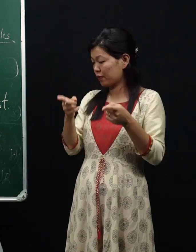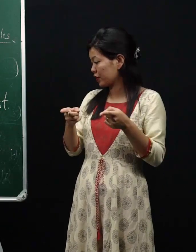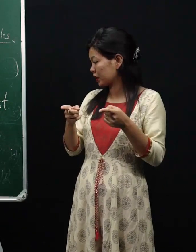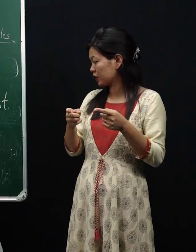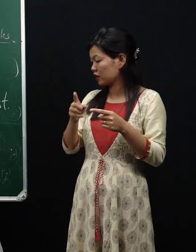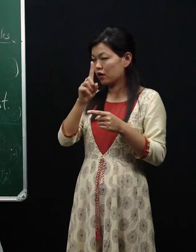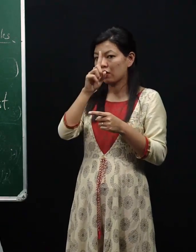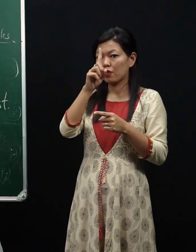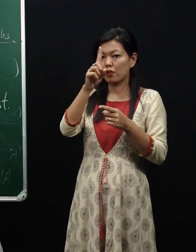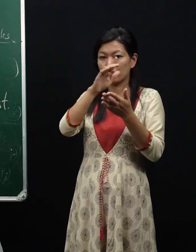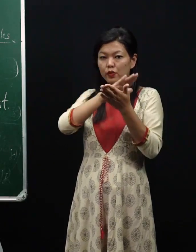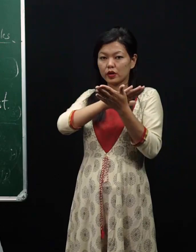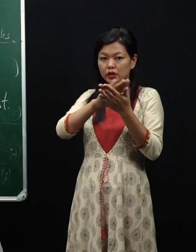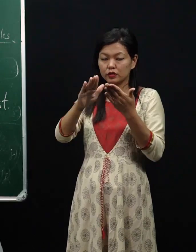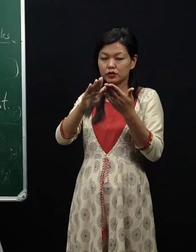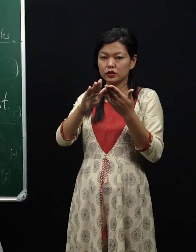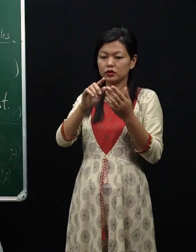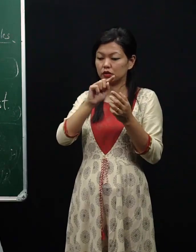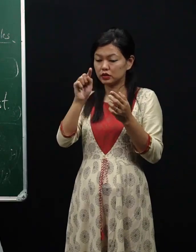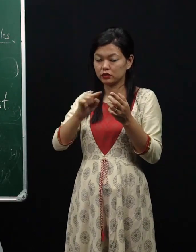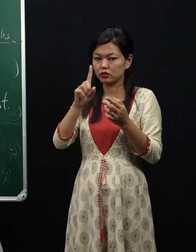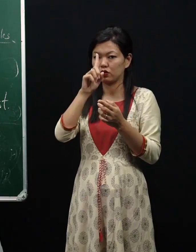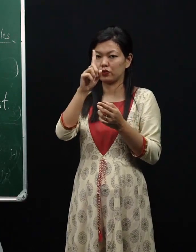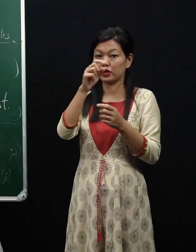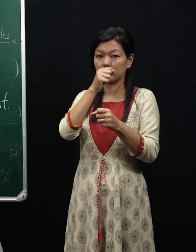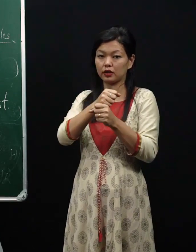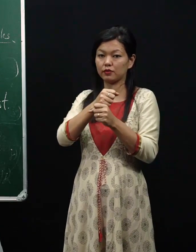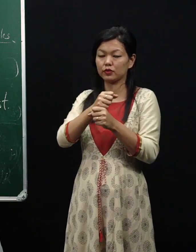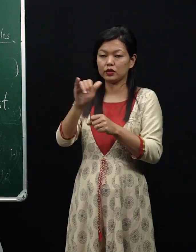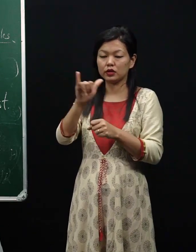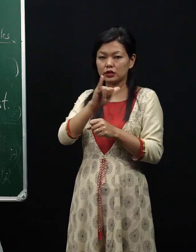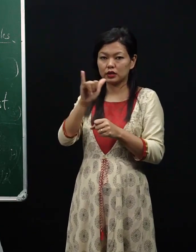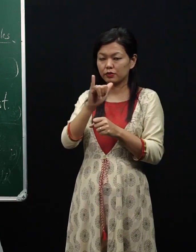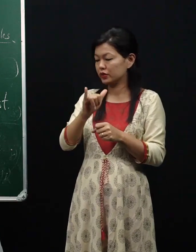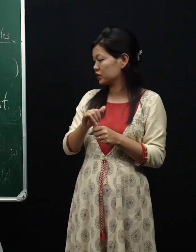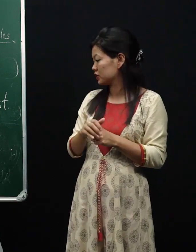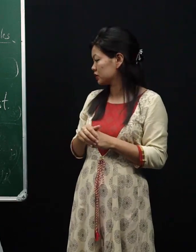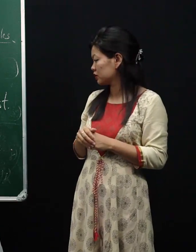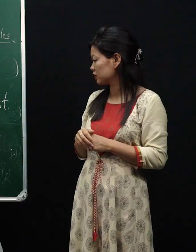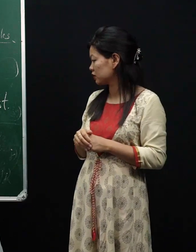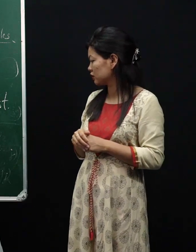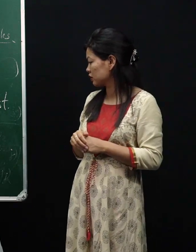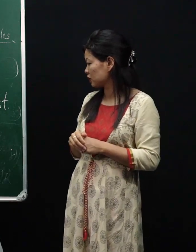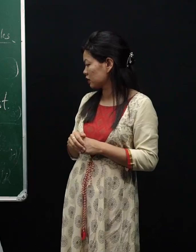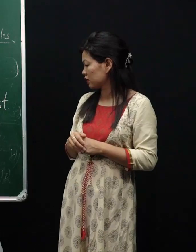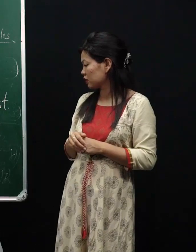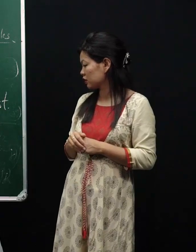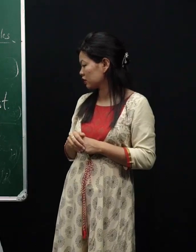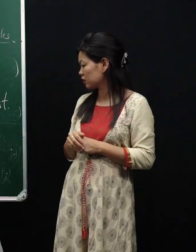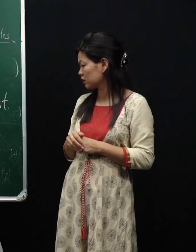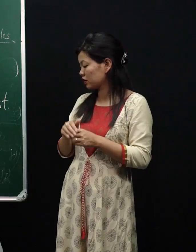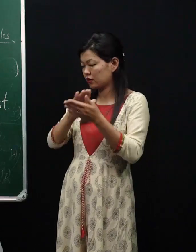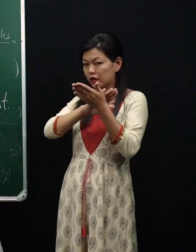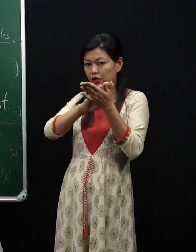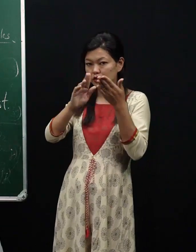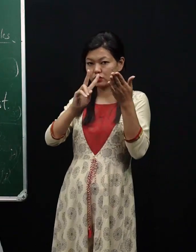in one hydrogen, we know that it's 1. So now here we'll have 1 into 2, right? Since we have 2 hydrogen atoms. So this